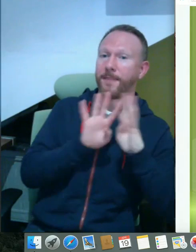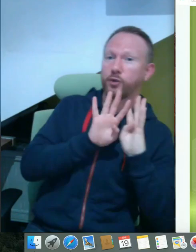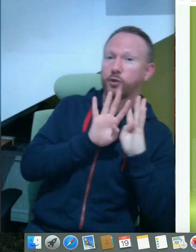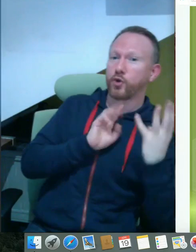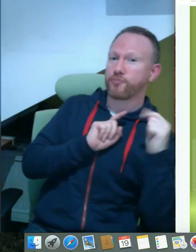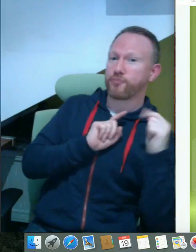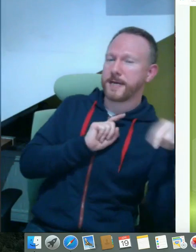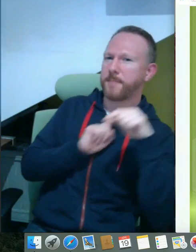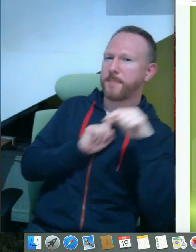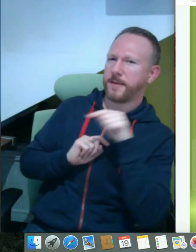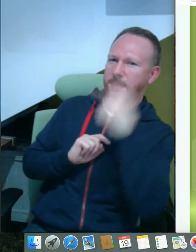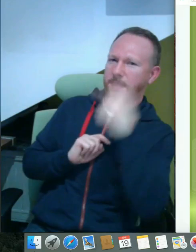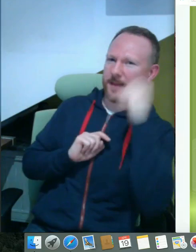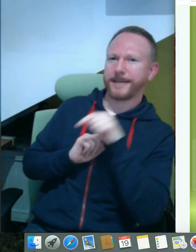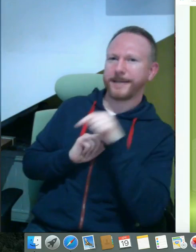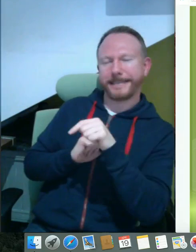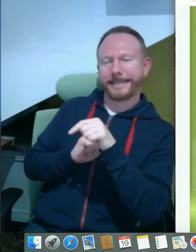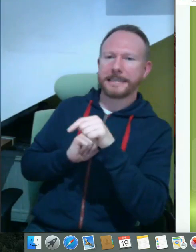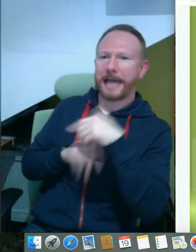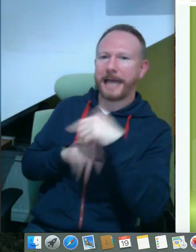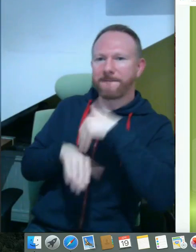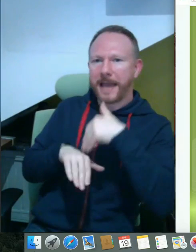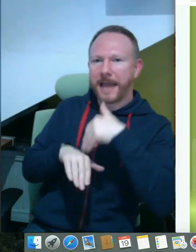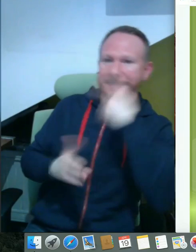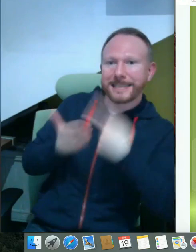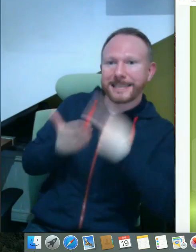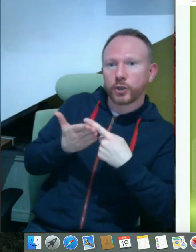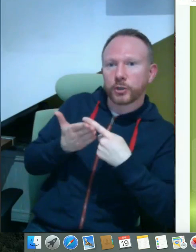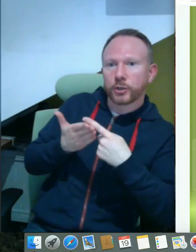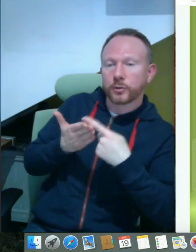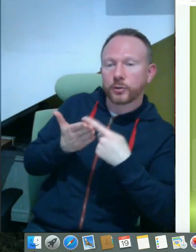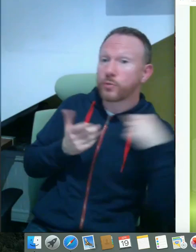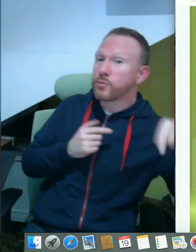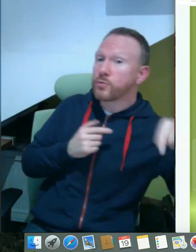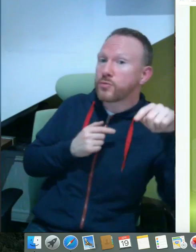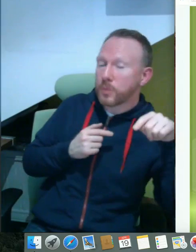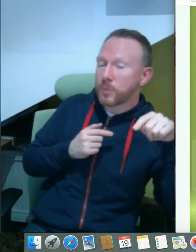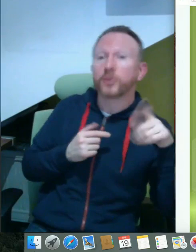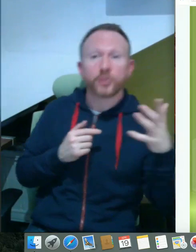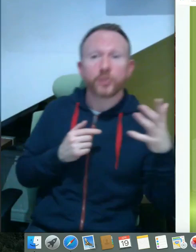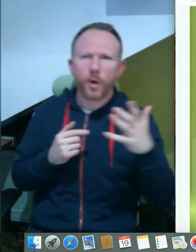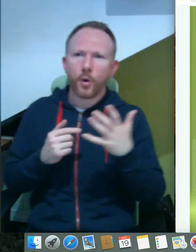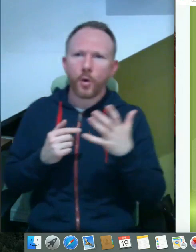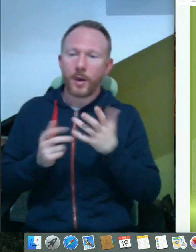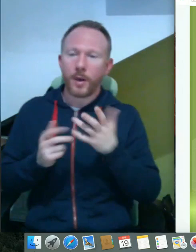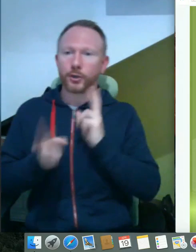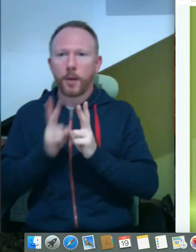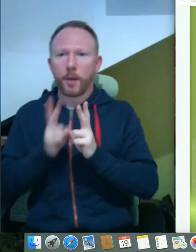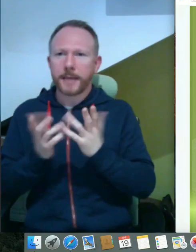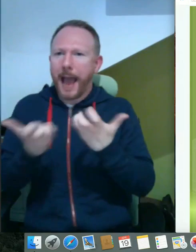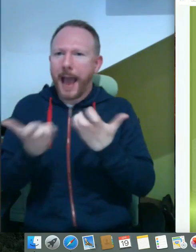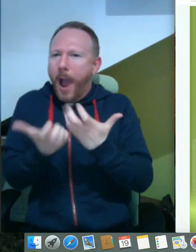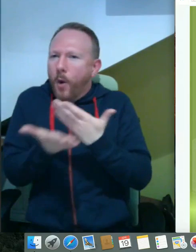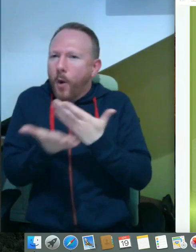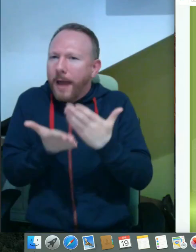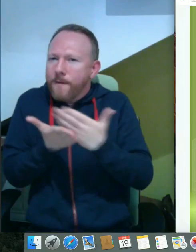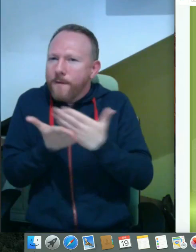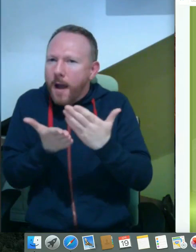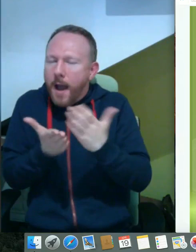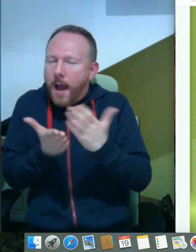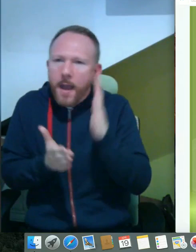And these are things that I think we need to be much more mindful of, and there needs to be much more